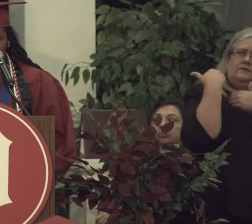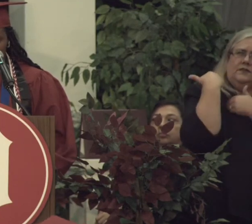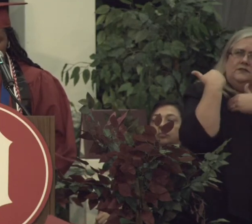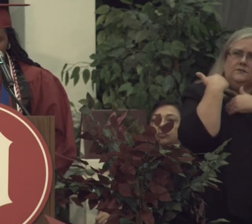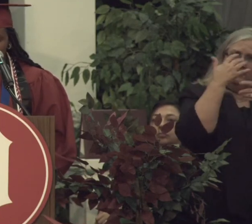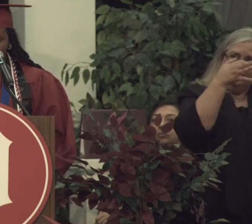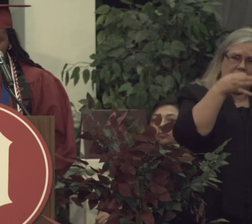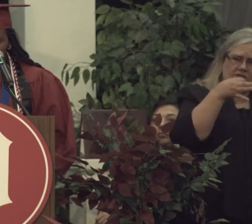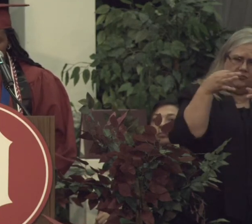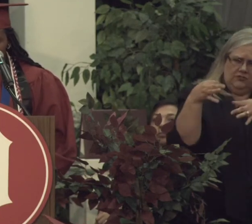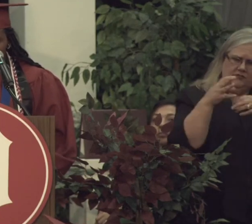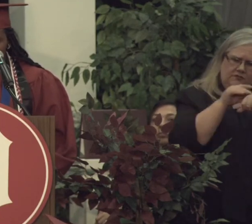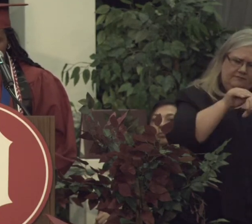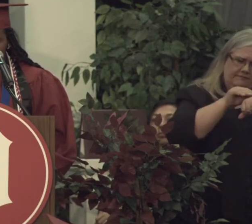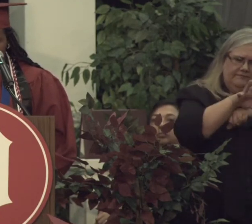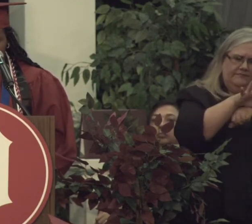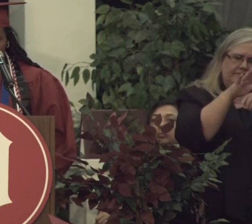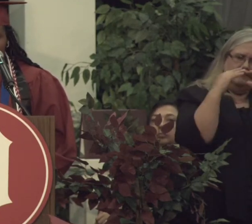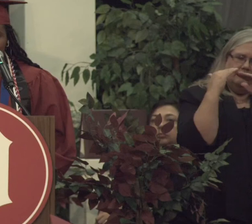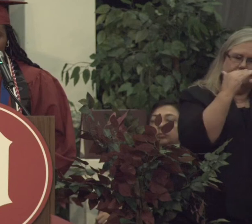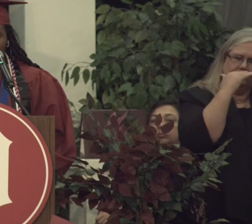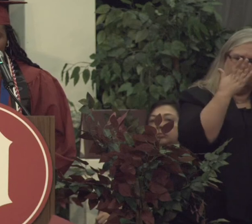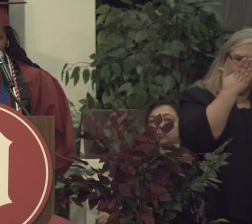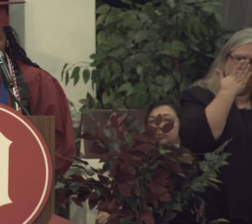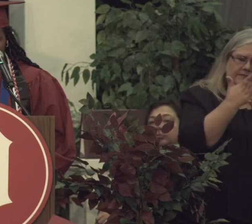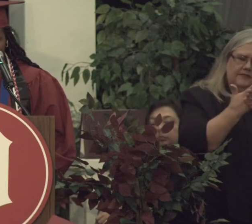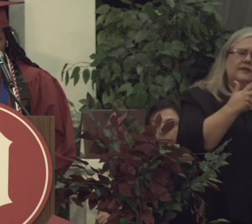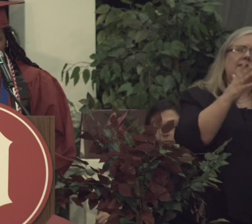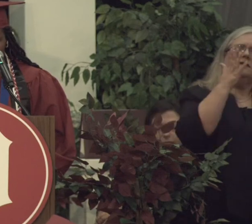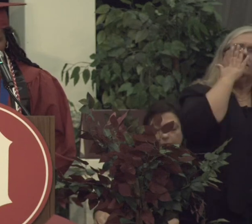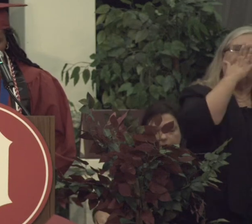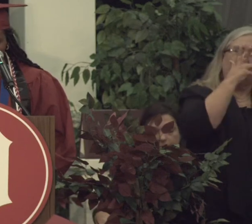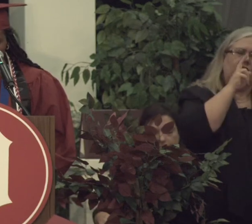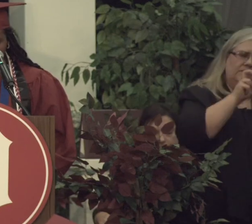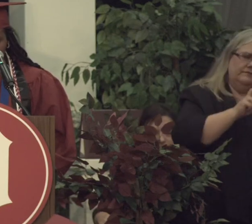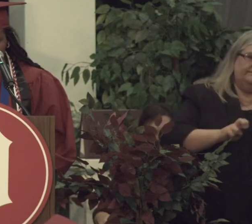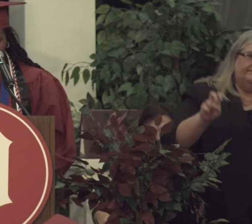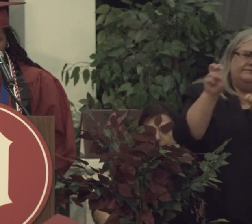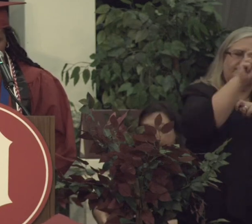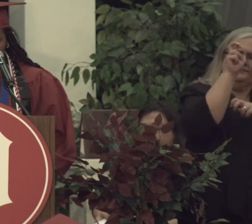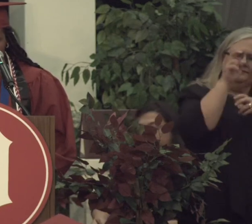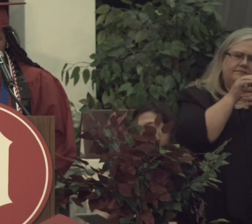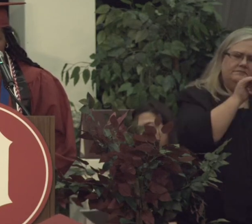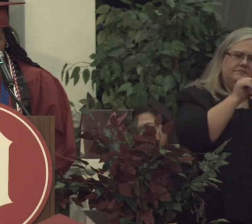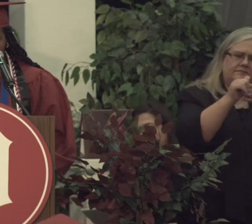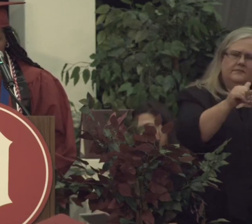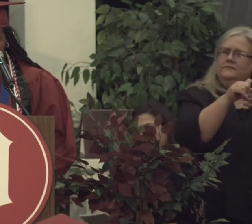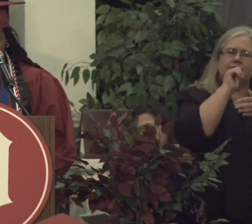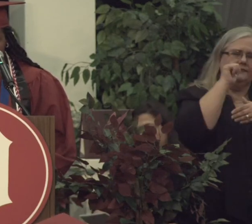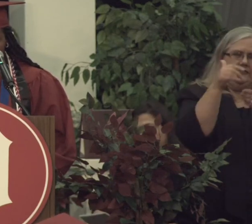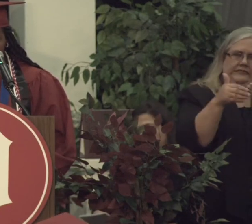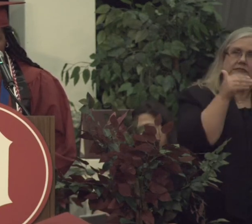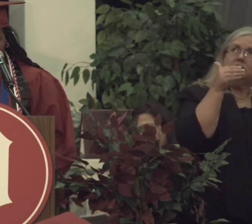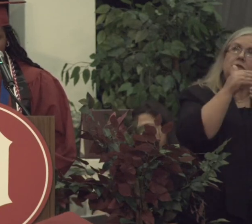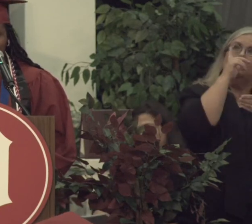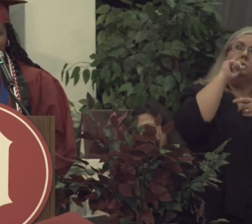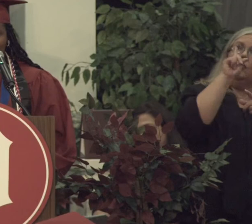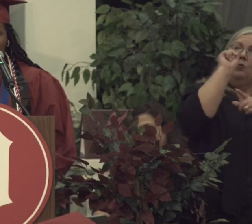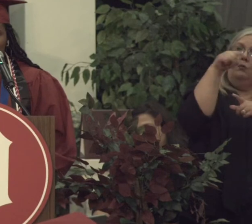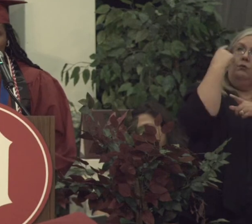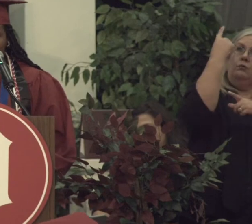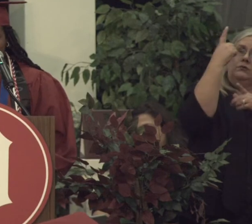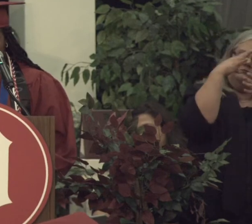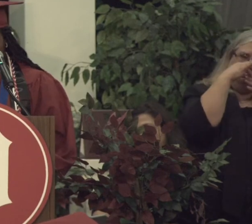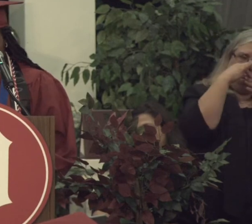good. Lord, thank you for guiding us through this four-year journey. We know it wasn't easy, and it is through you that we are able to sit